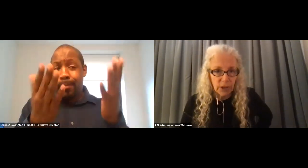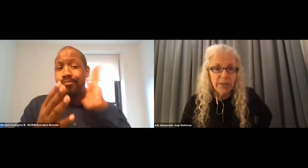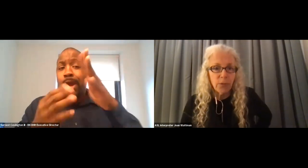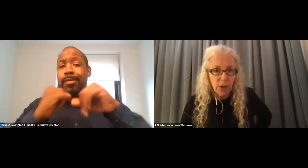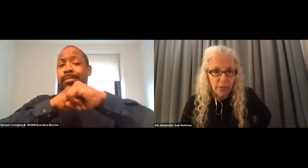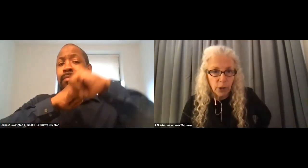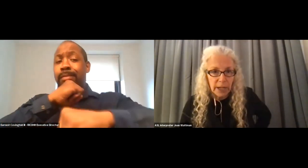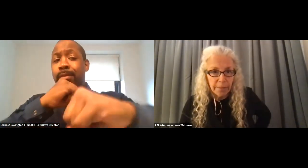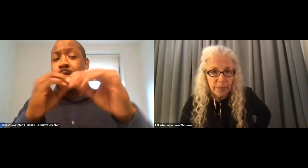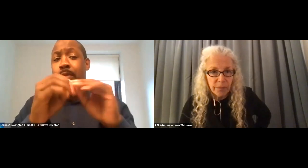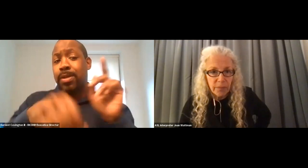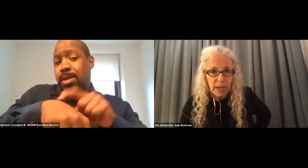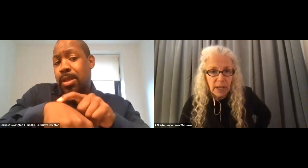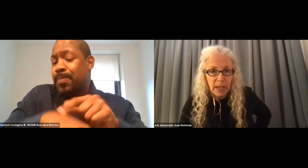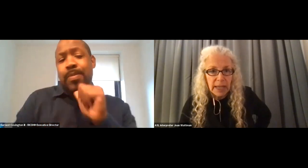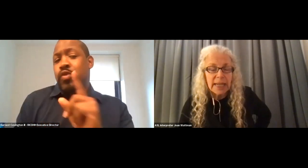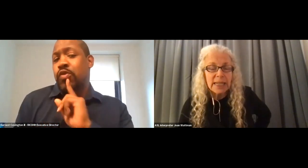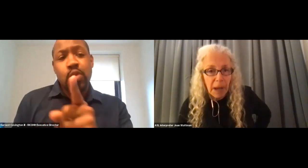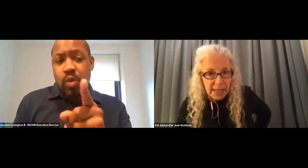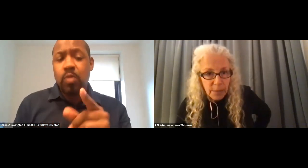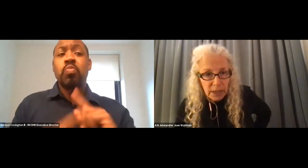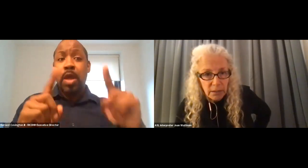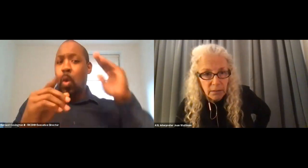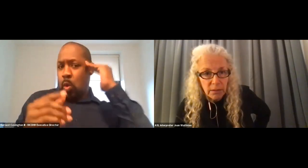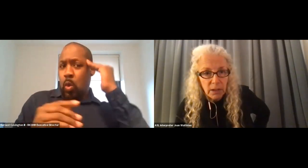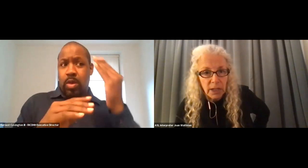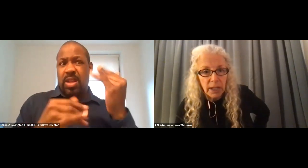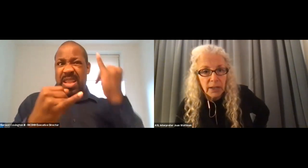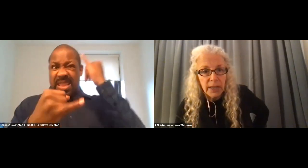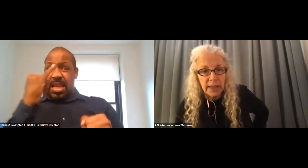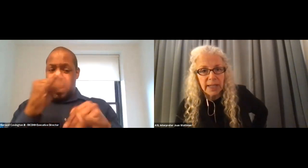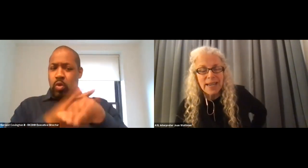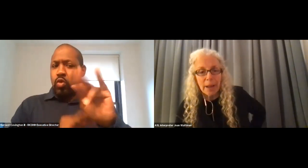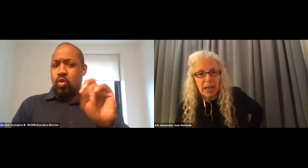relief and recovery. It is possible that the timeline